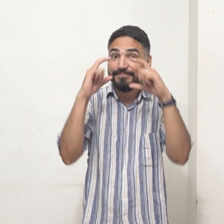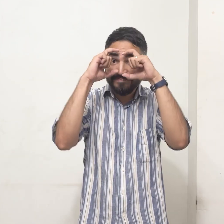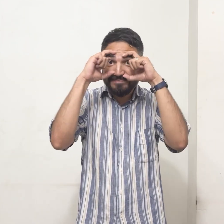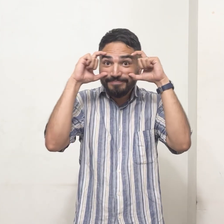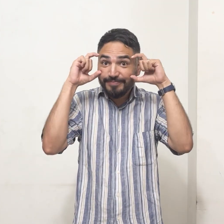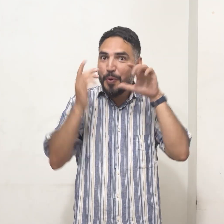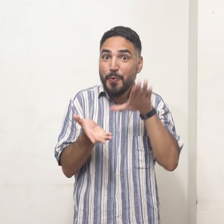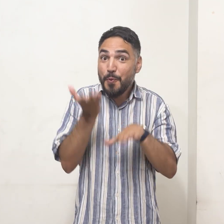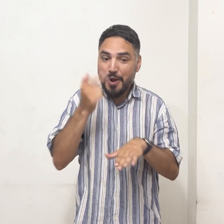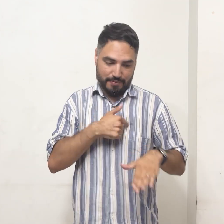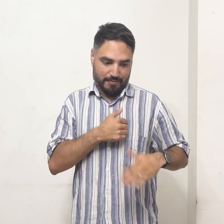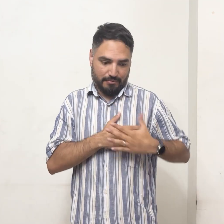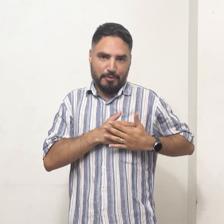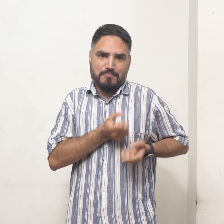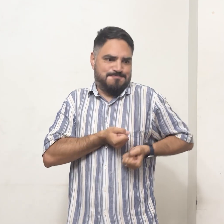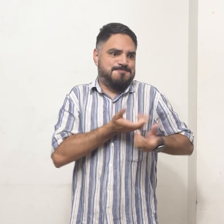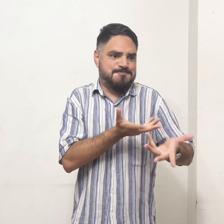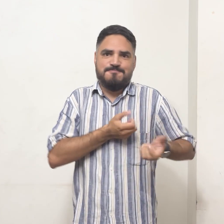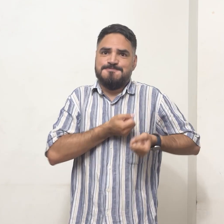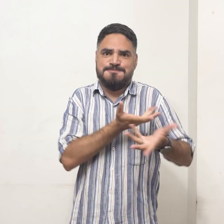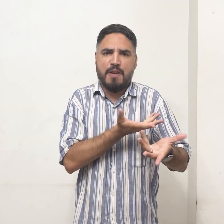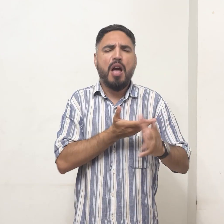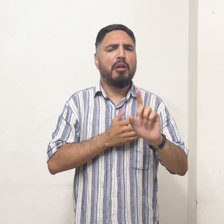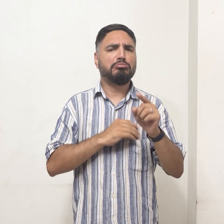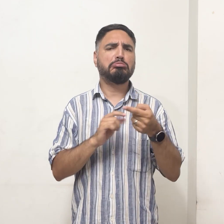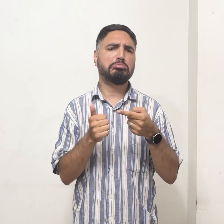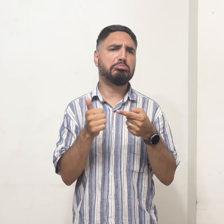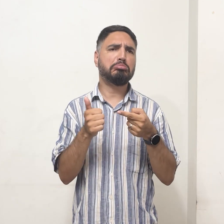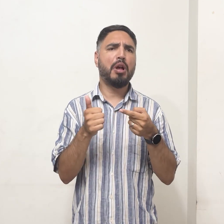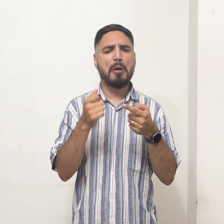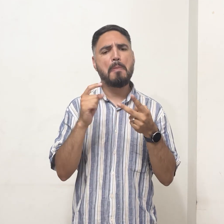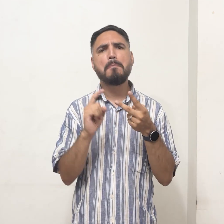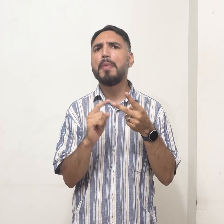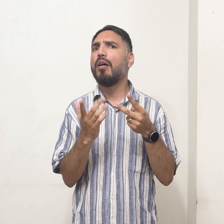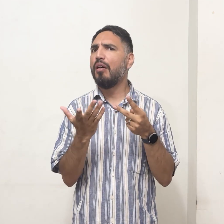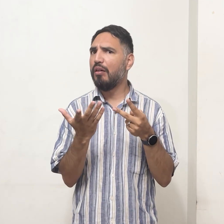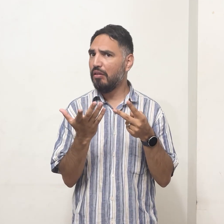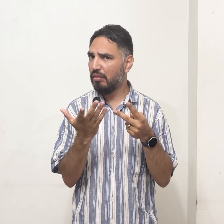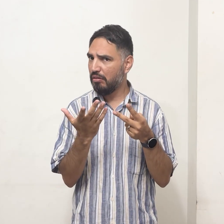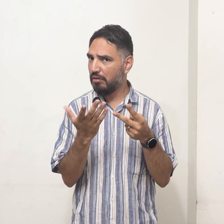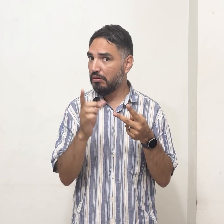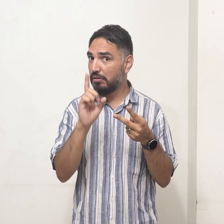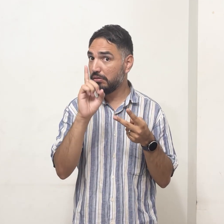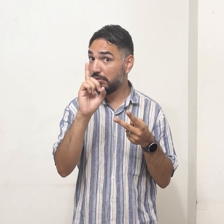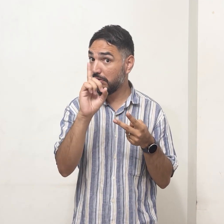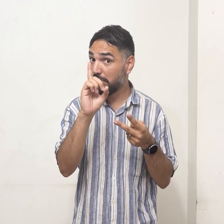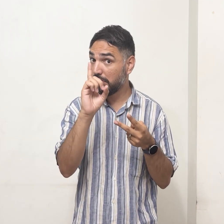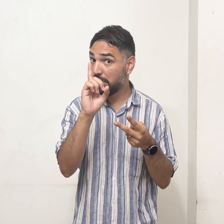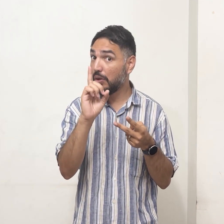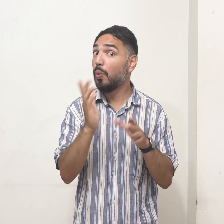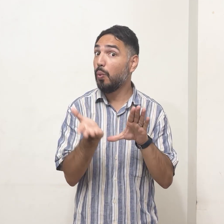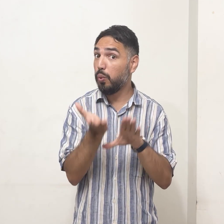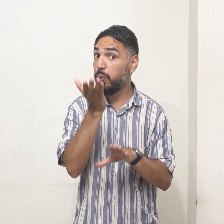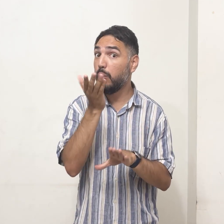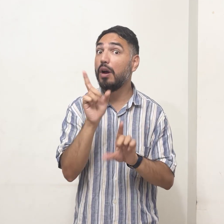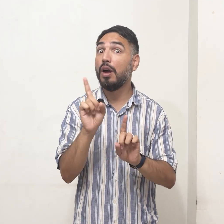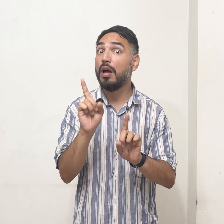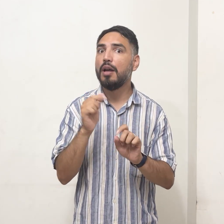and eyes are important for expressing our feelings, right? Facial expression. But they can also help us with